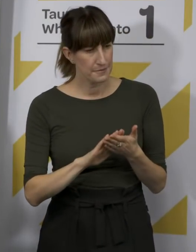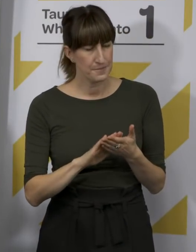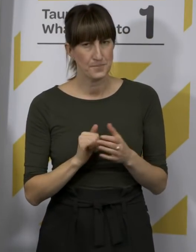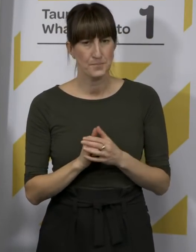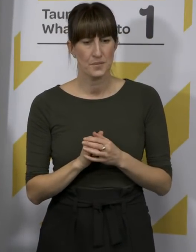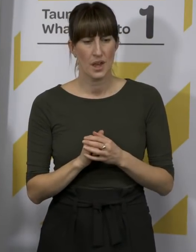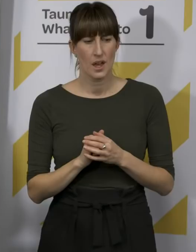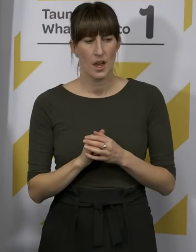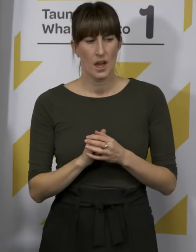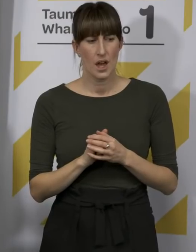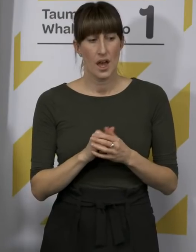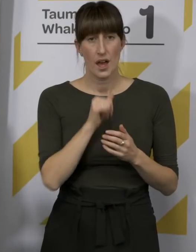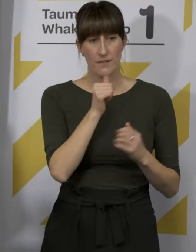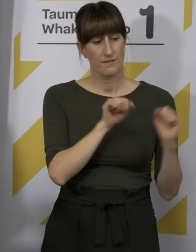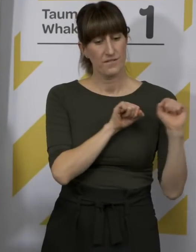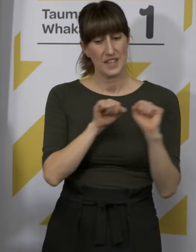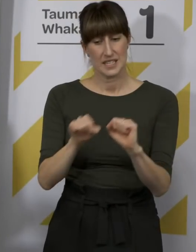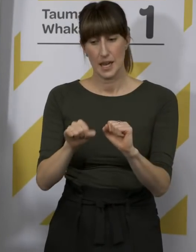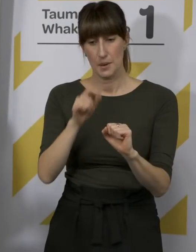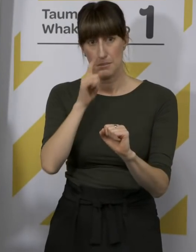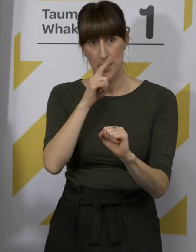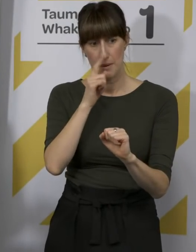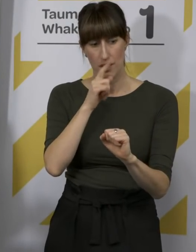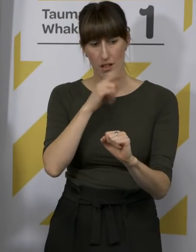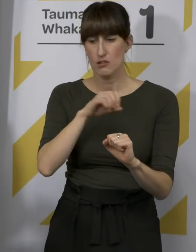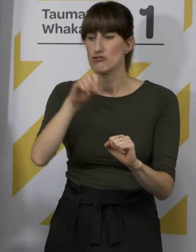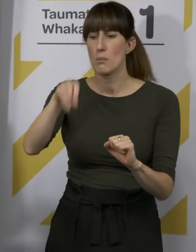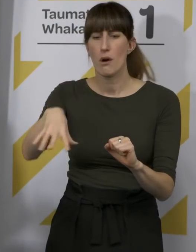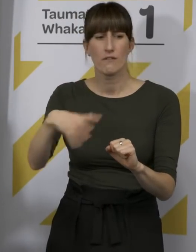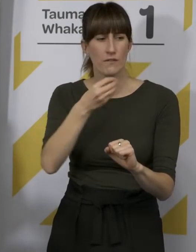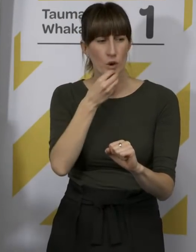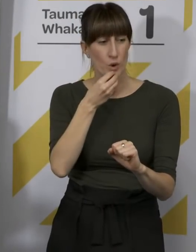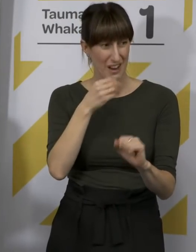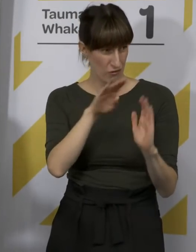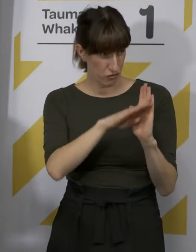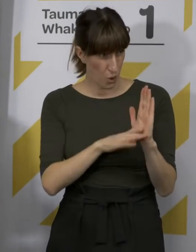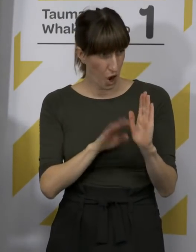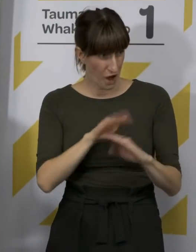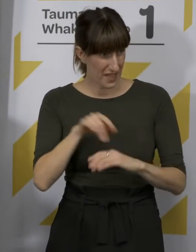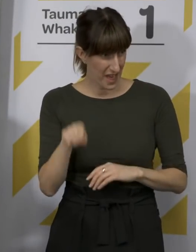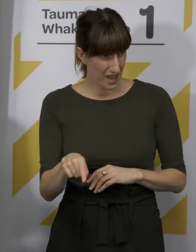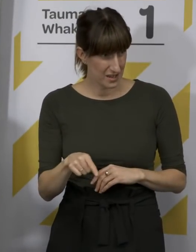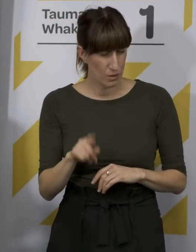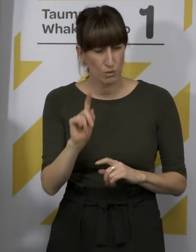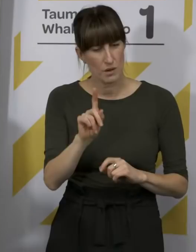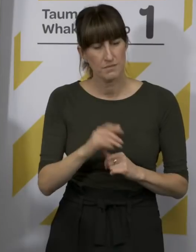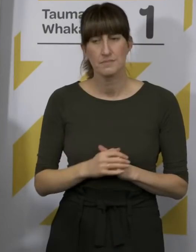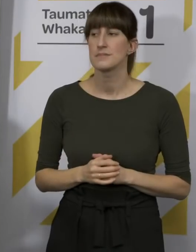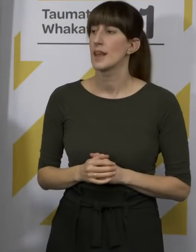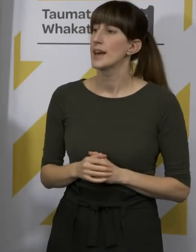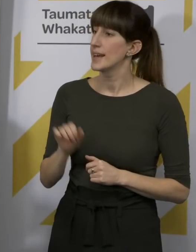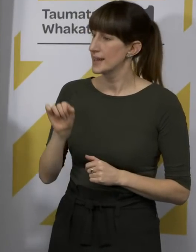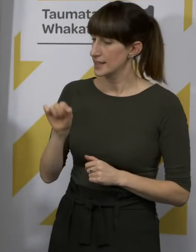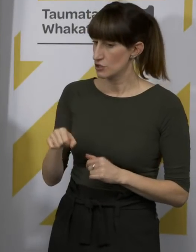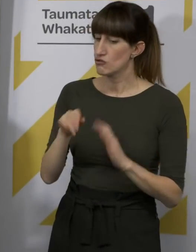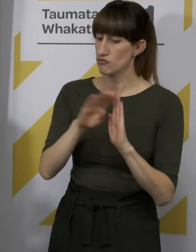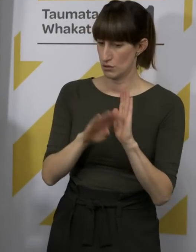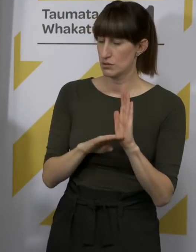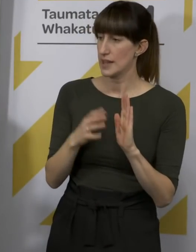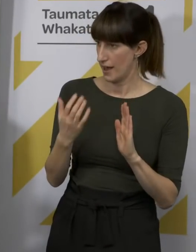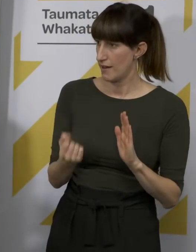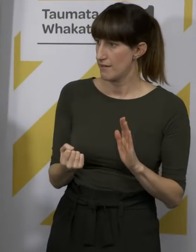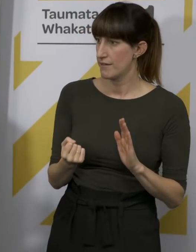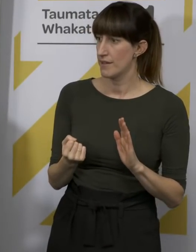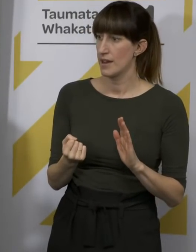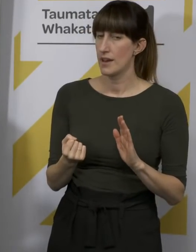around dropping off and visiting people when they're on these special exemptions? well, yes, there are, and except that these things have to